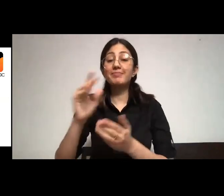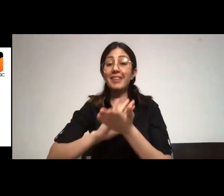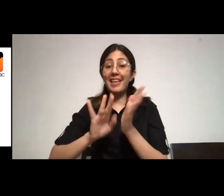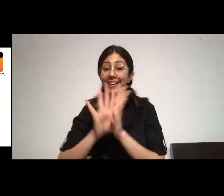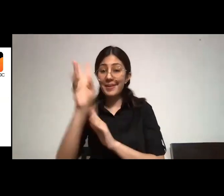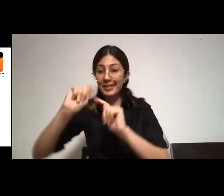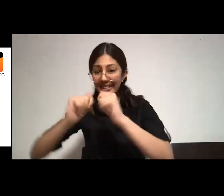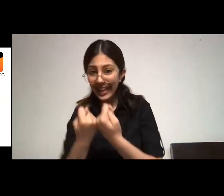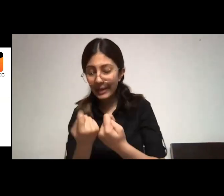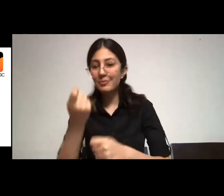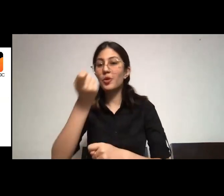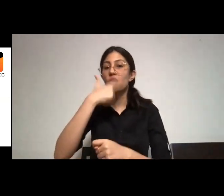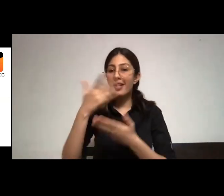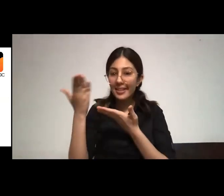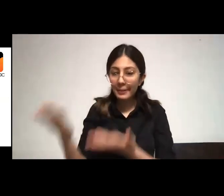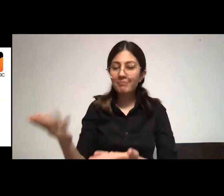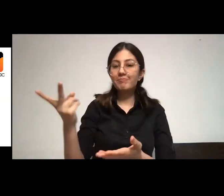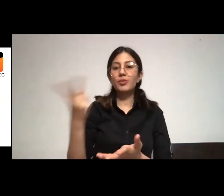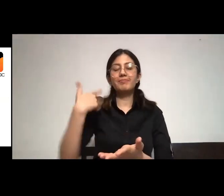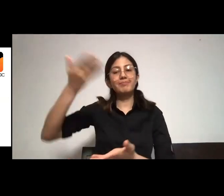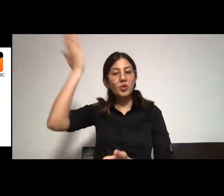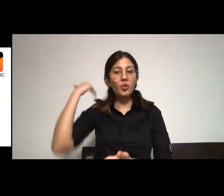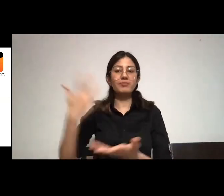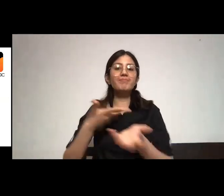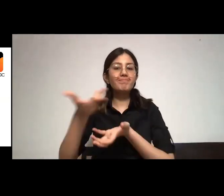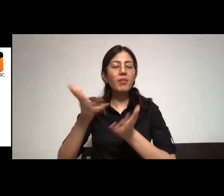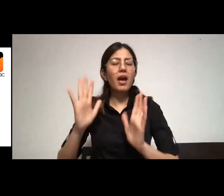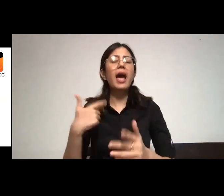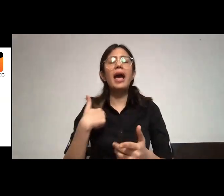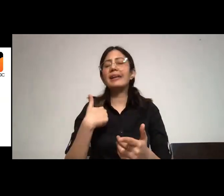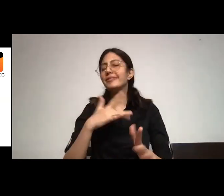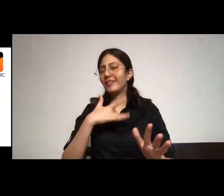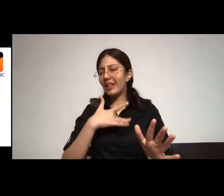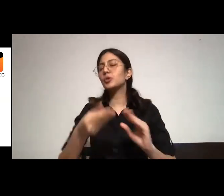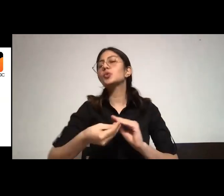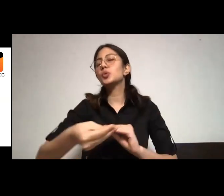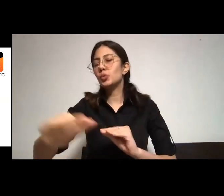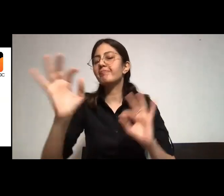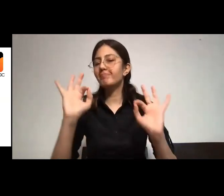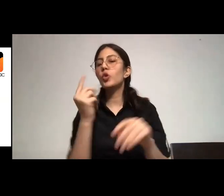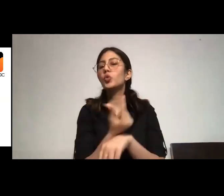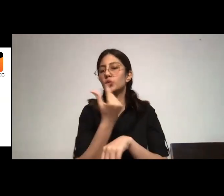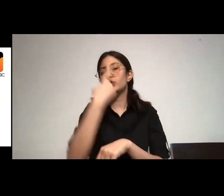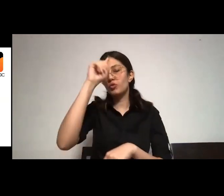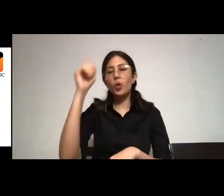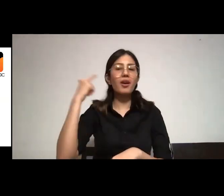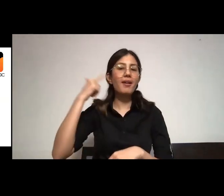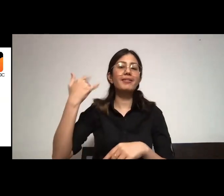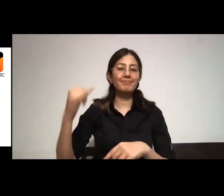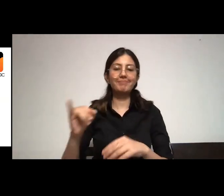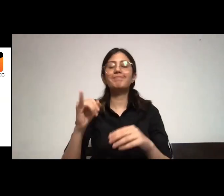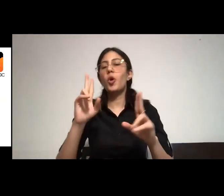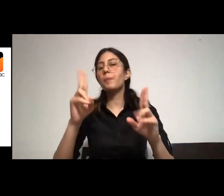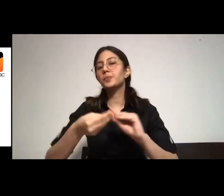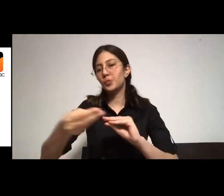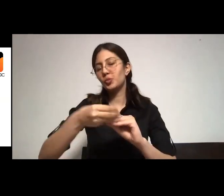team, I believe it can be useful for the hearing impaired as well. And so we have tried